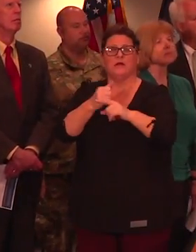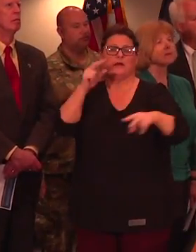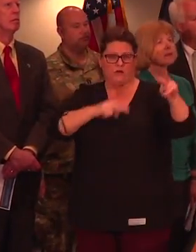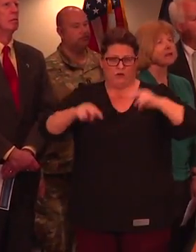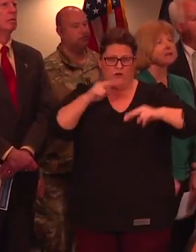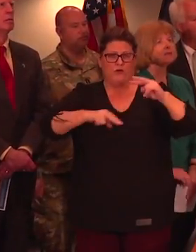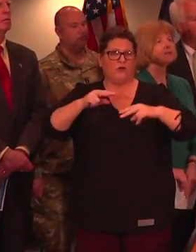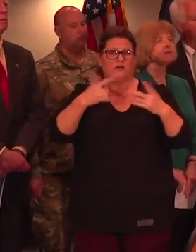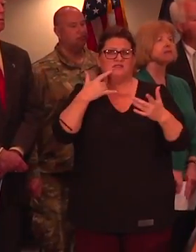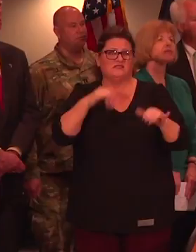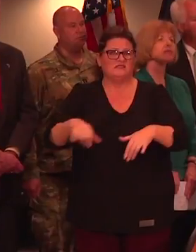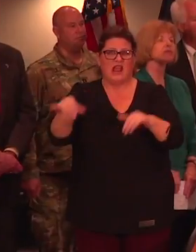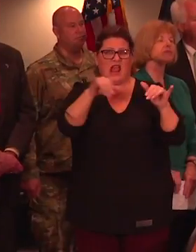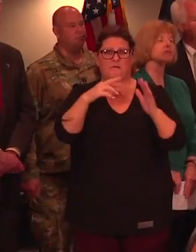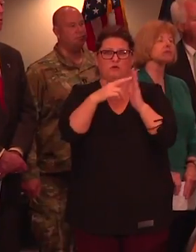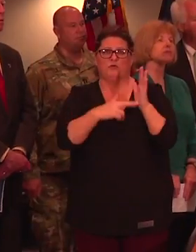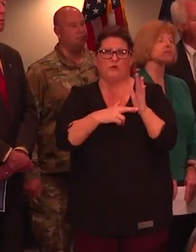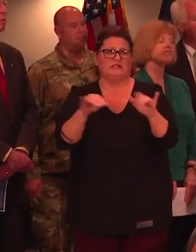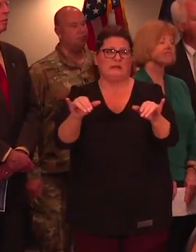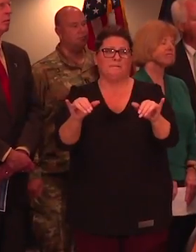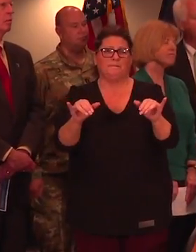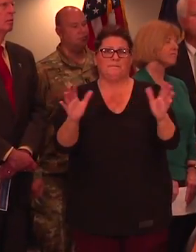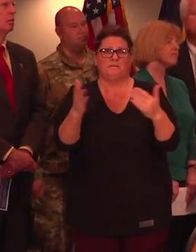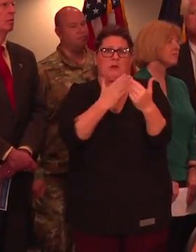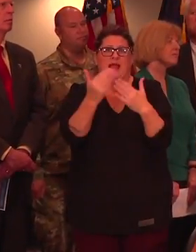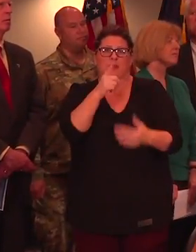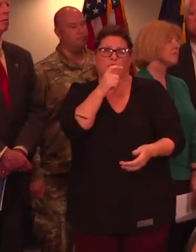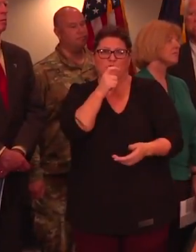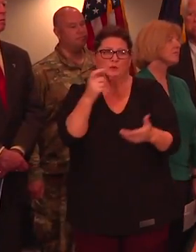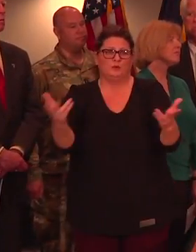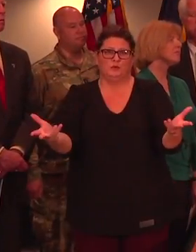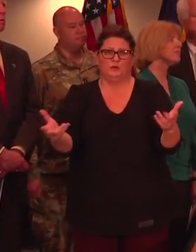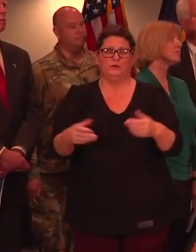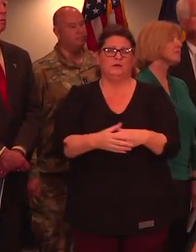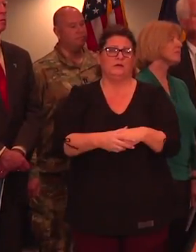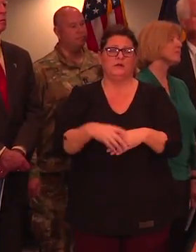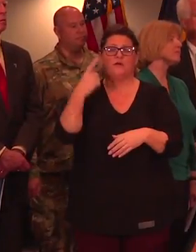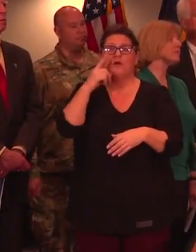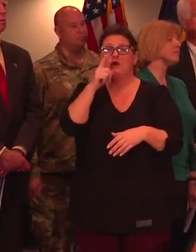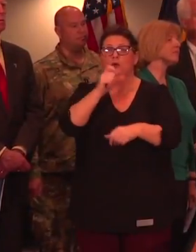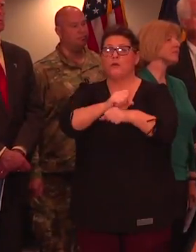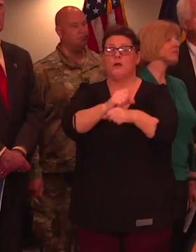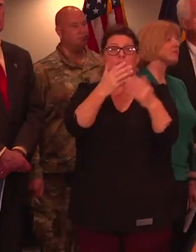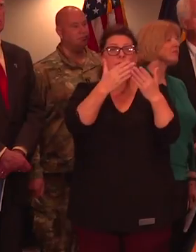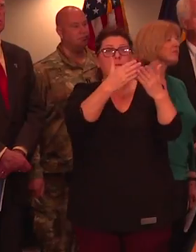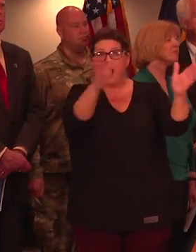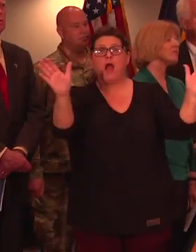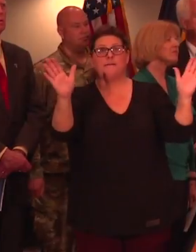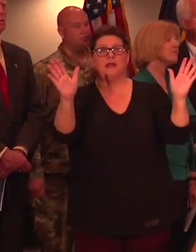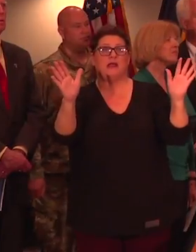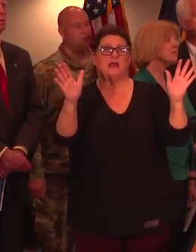the measures are the same when for each new case that we identify. In public settings, we do not seek to